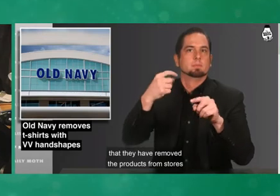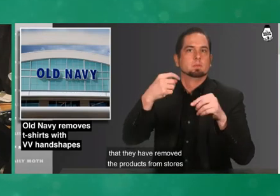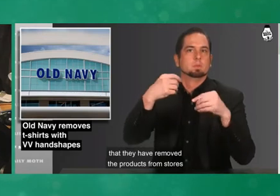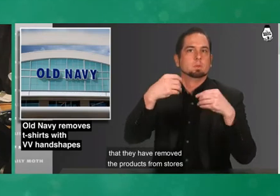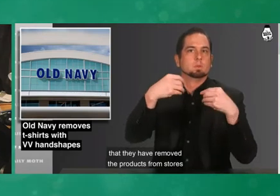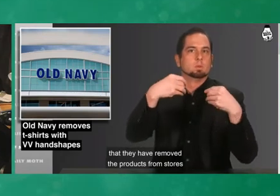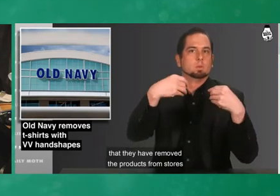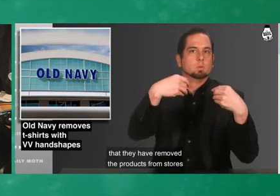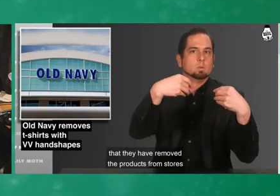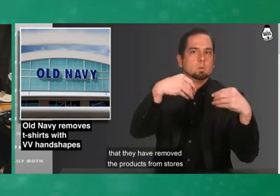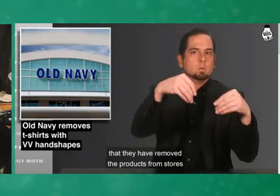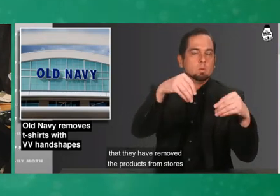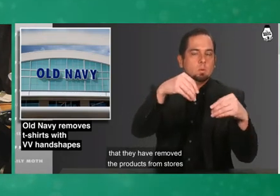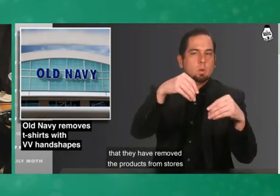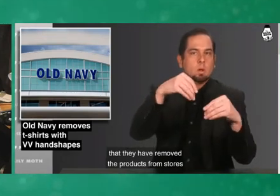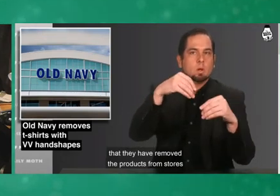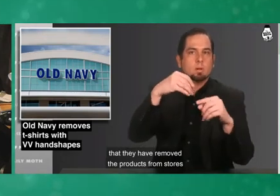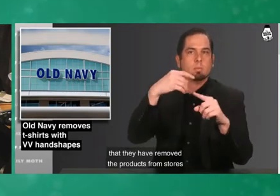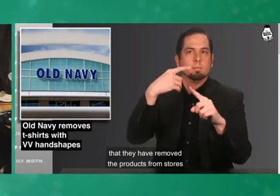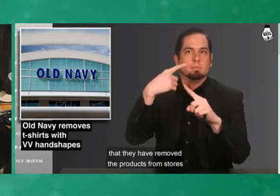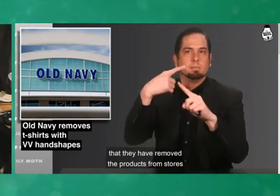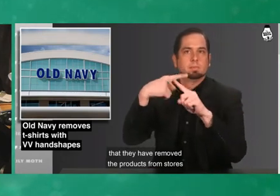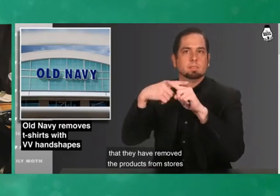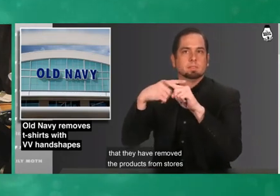from the store